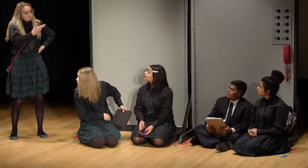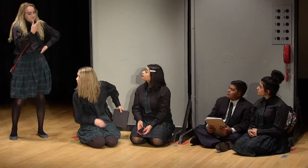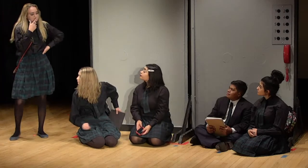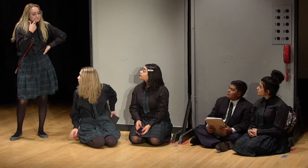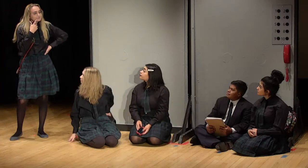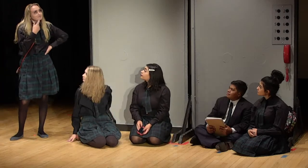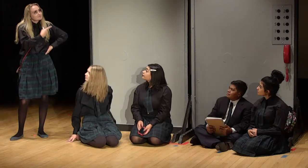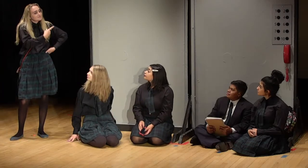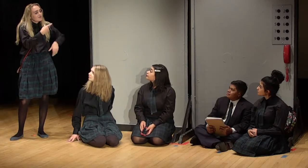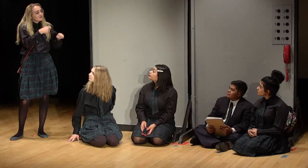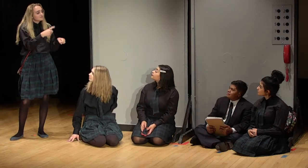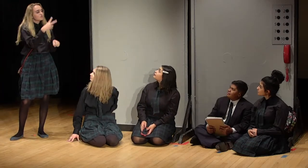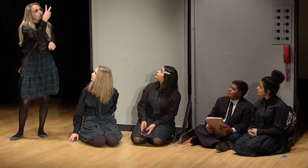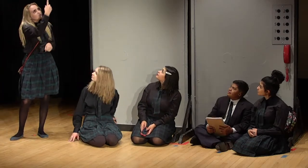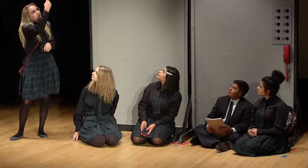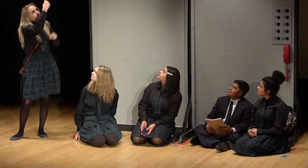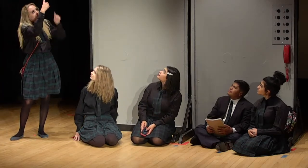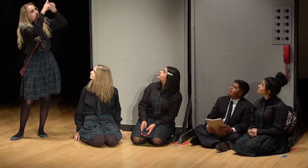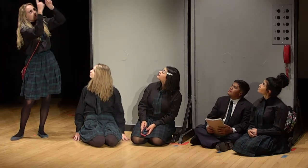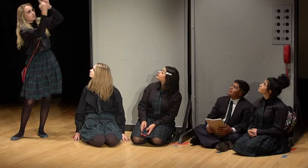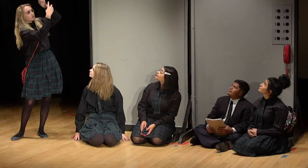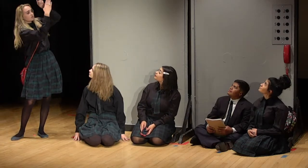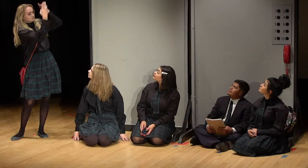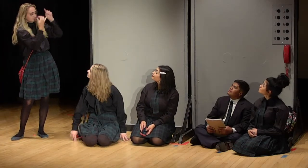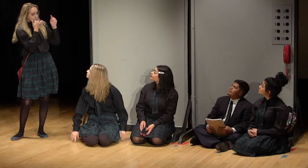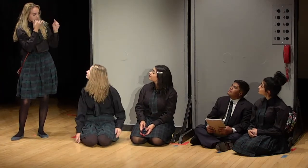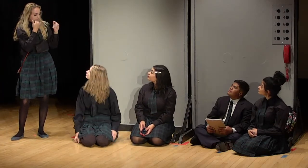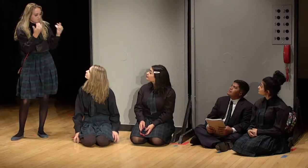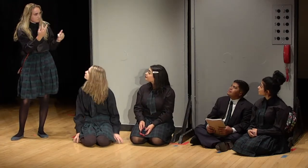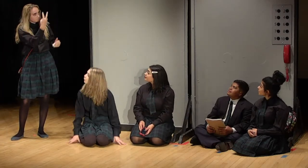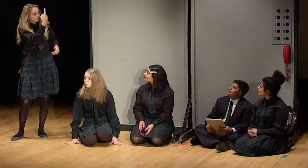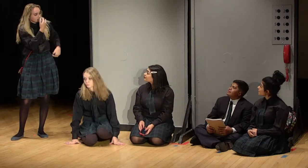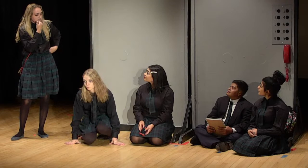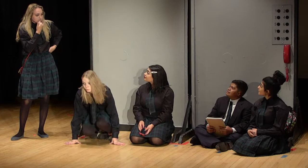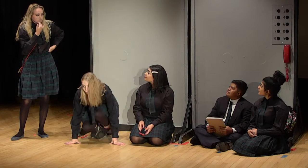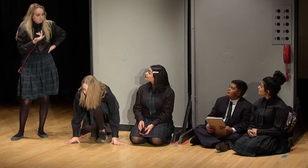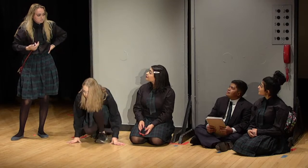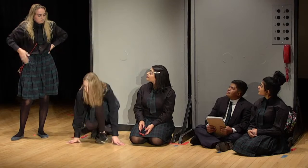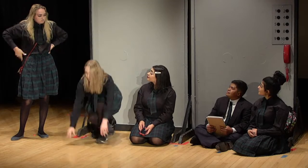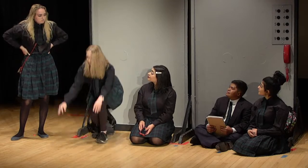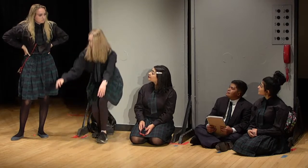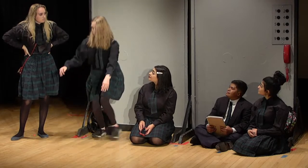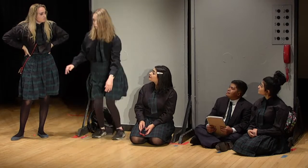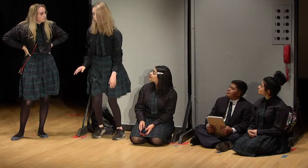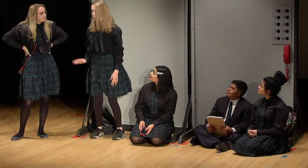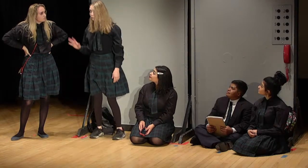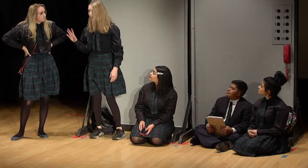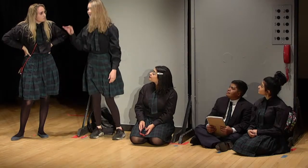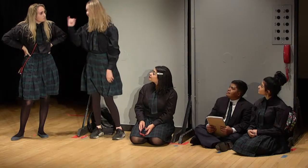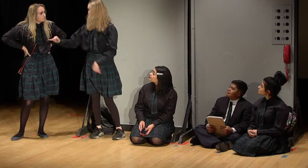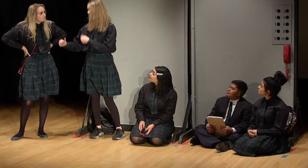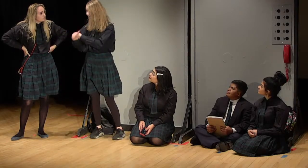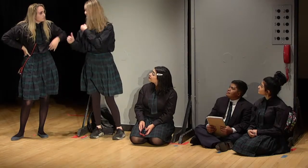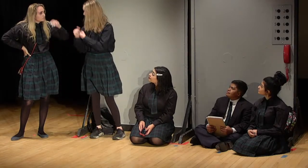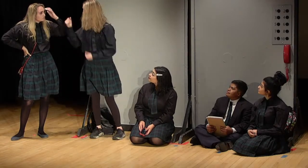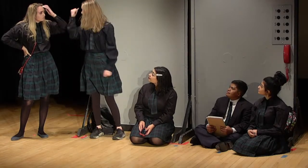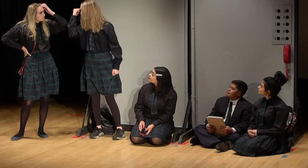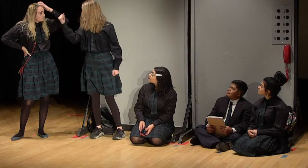I have the best idea. I see that the roof has a door right above us. What if someone goes up to take a look?